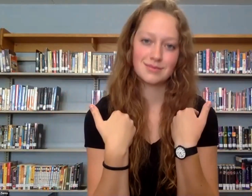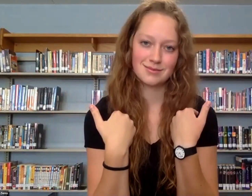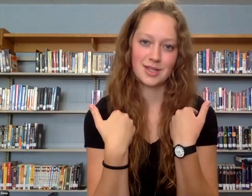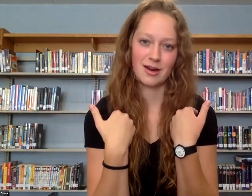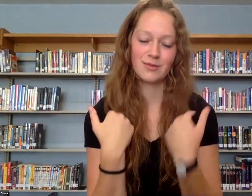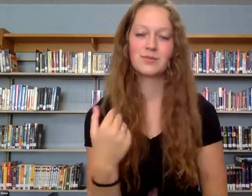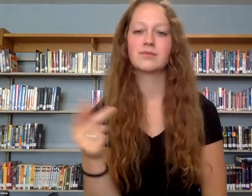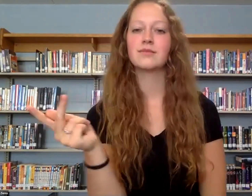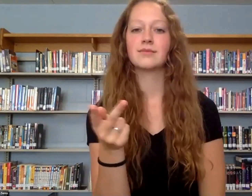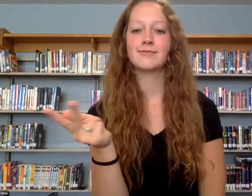tired.